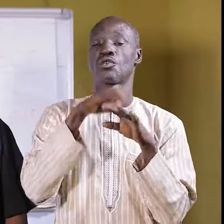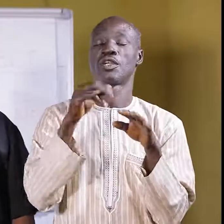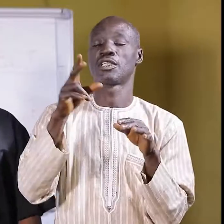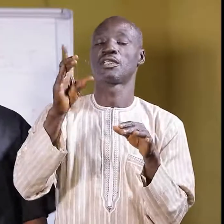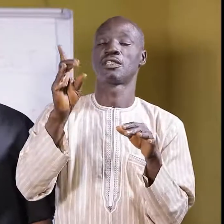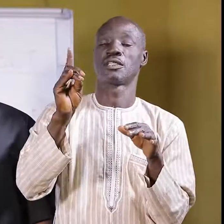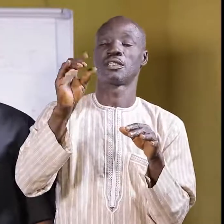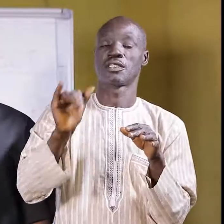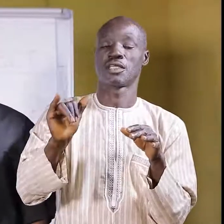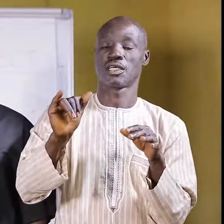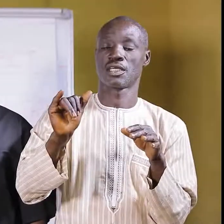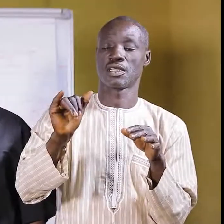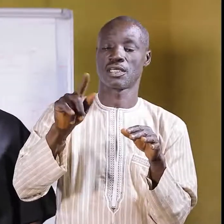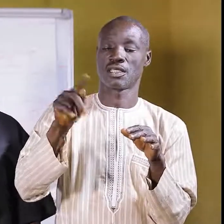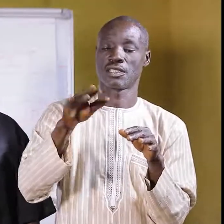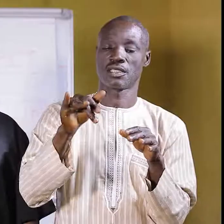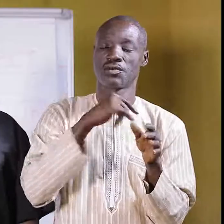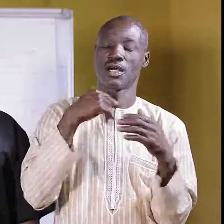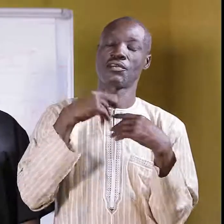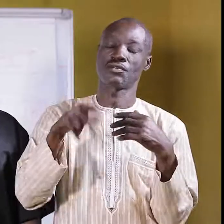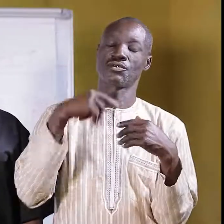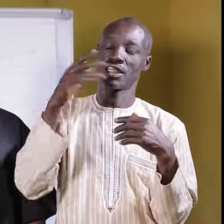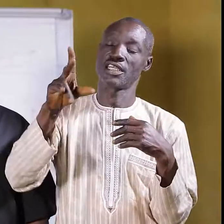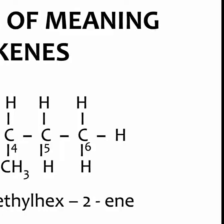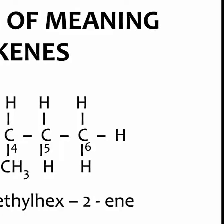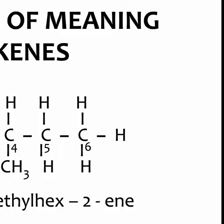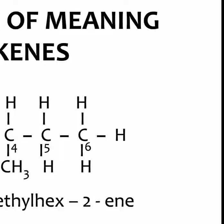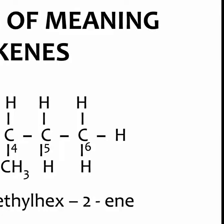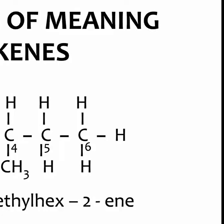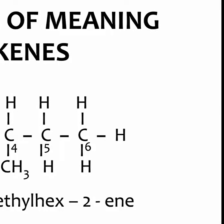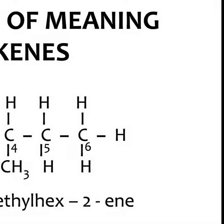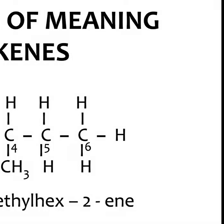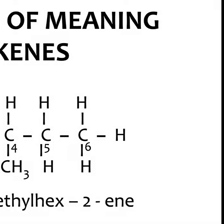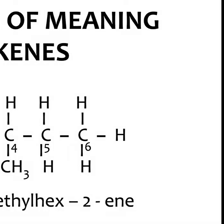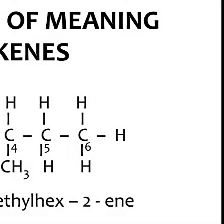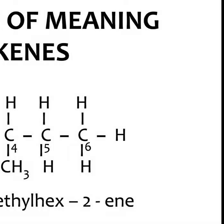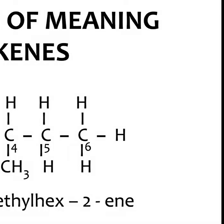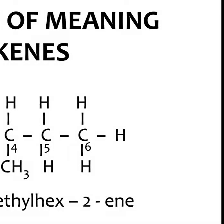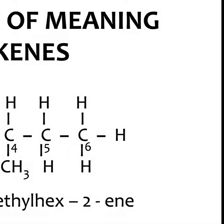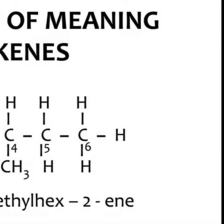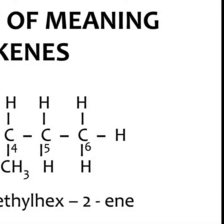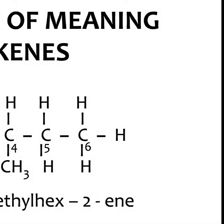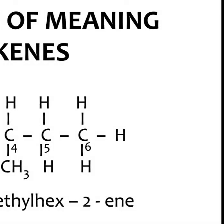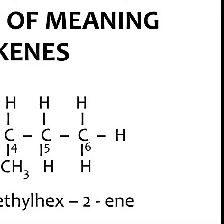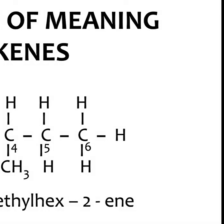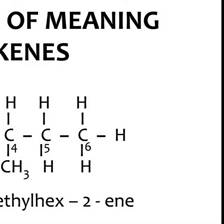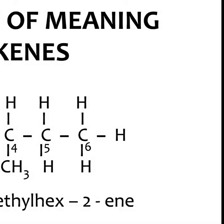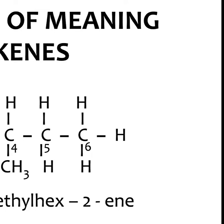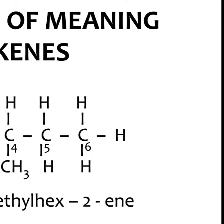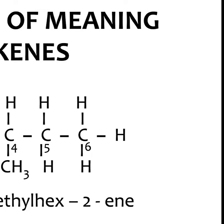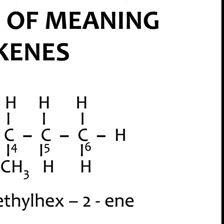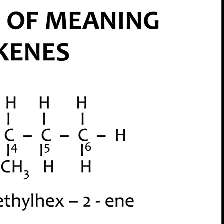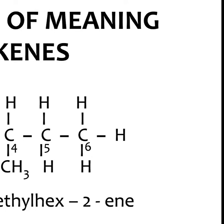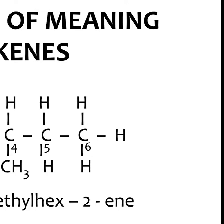dimethyl. Dimethyl, we have to state the position of the substituent. We say 3,4-dimethyl. The father of the compound